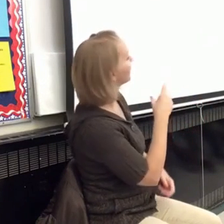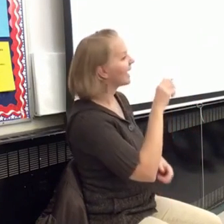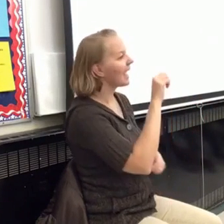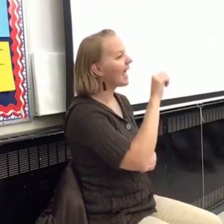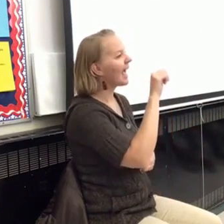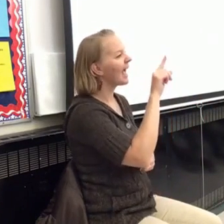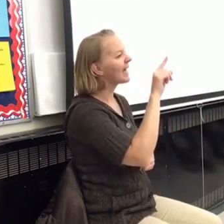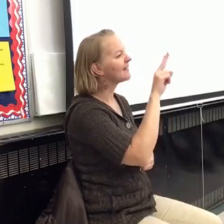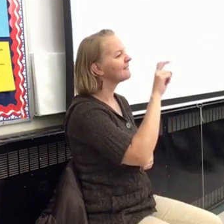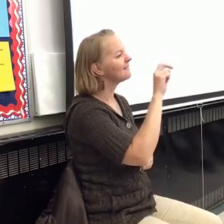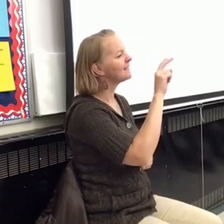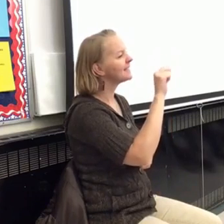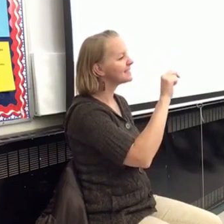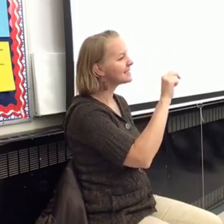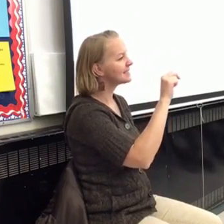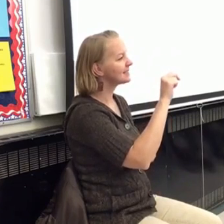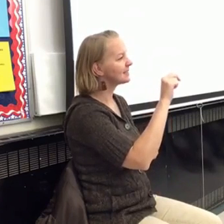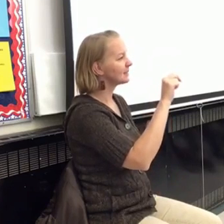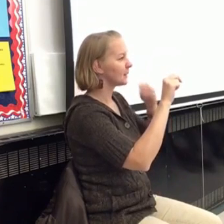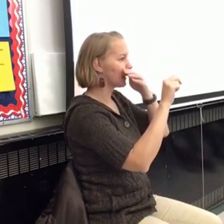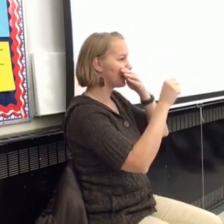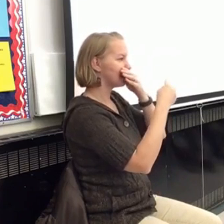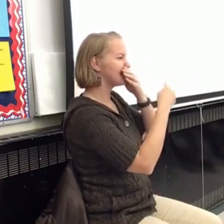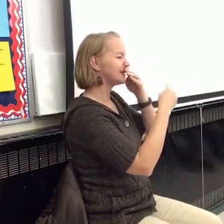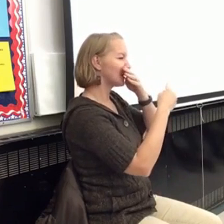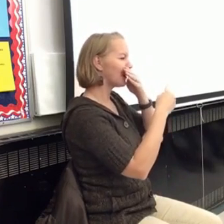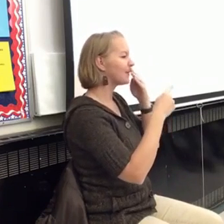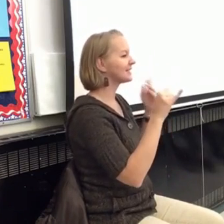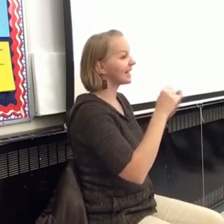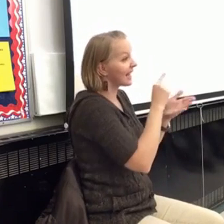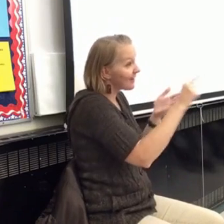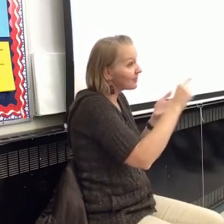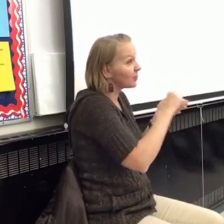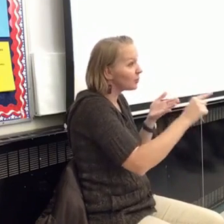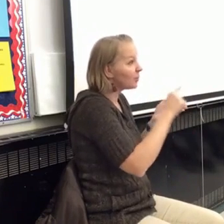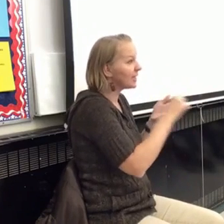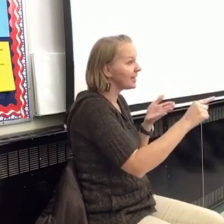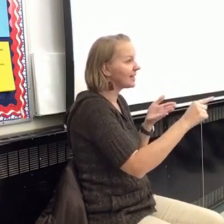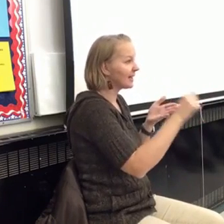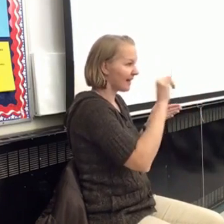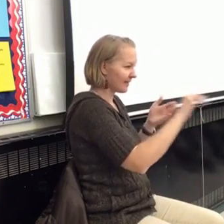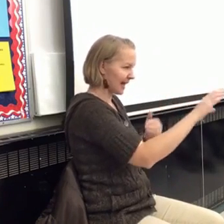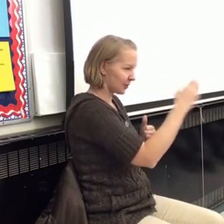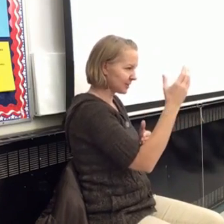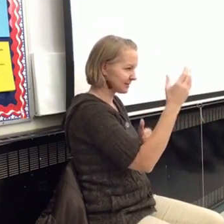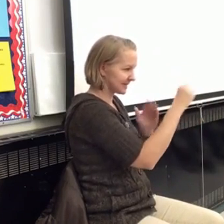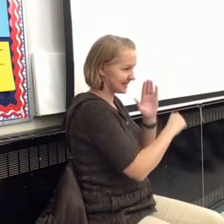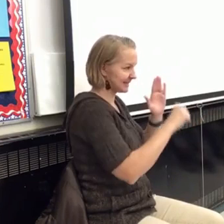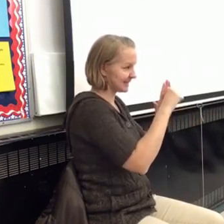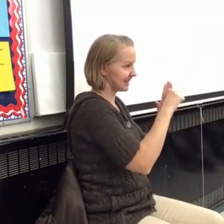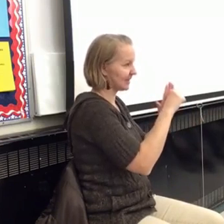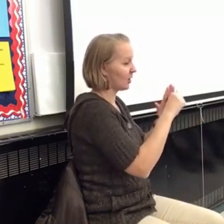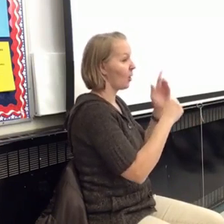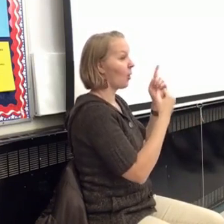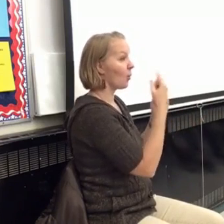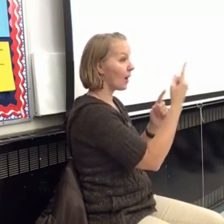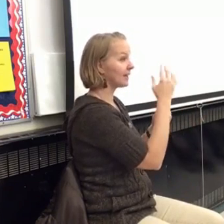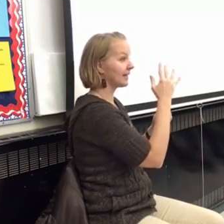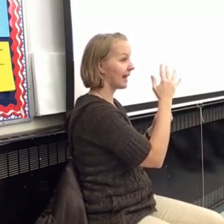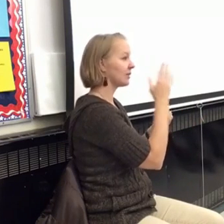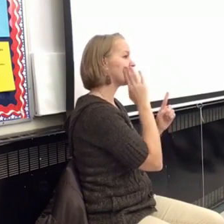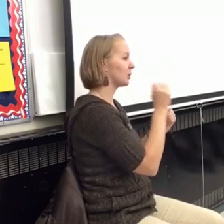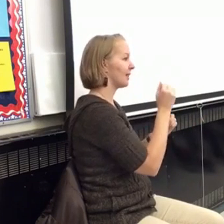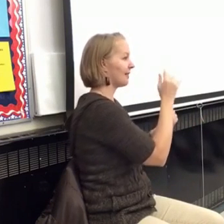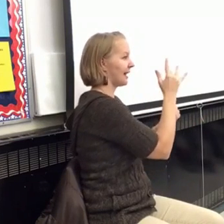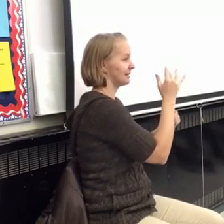Advent calendar. They have an Advent wreath. So what they would do is each week of the Christmas season, they would light one of these candles, and